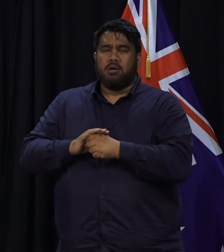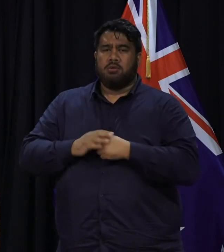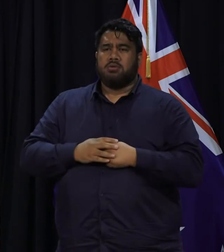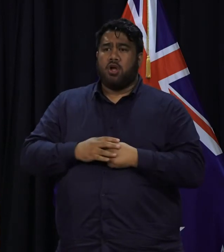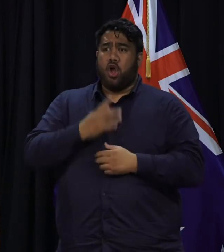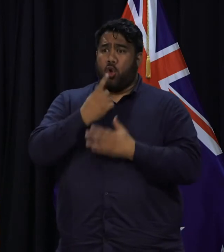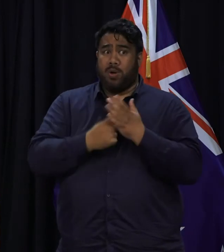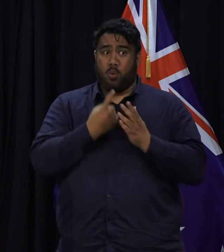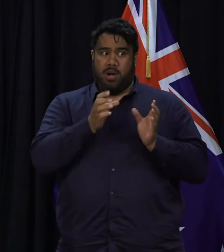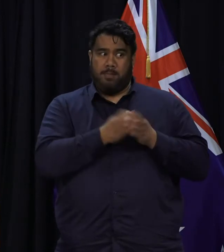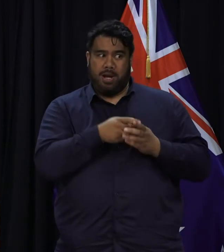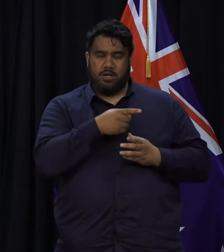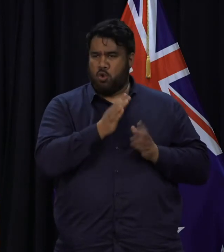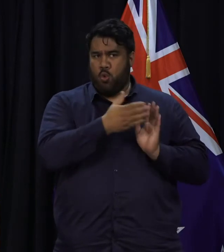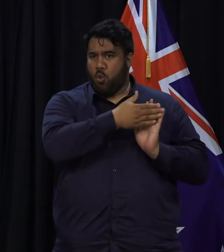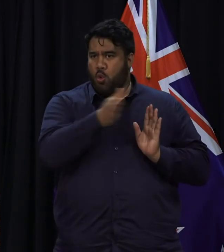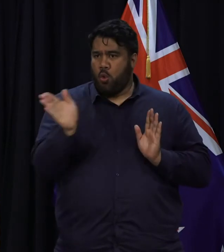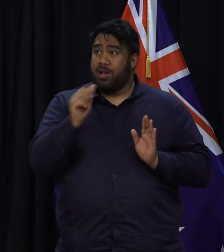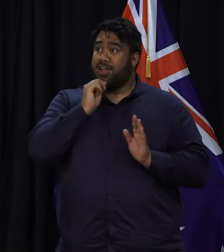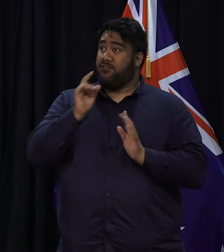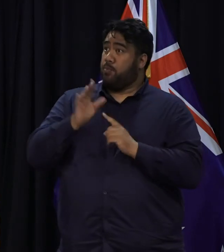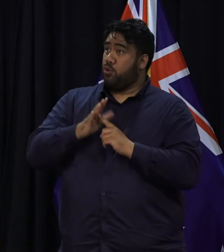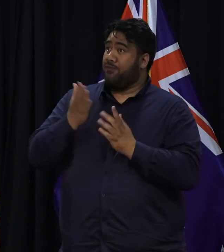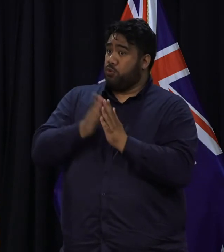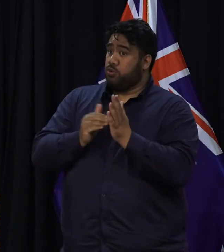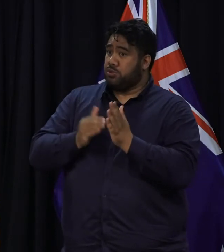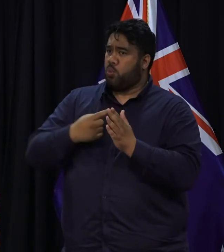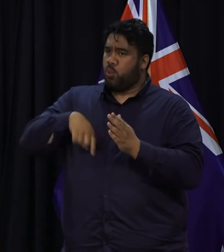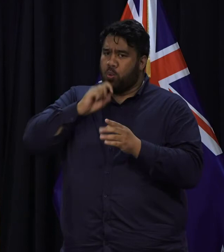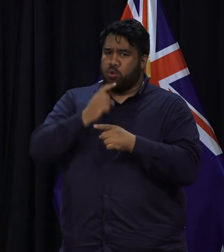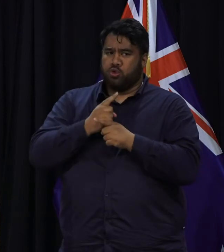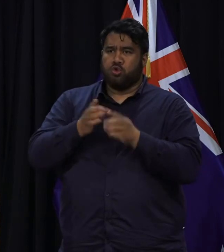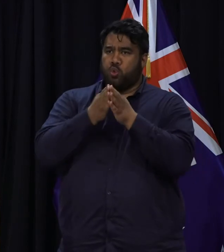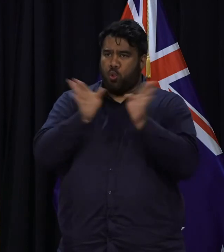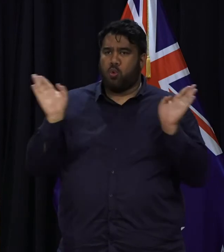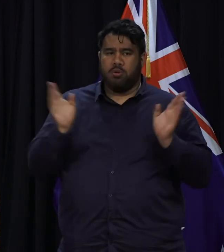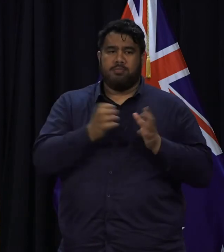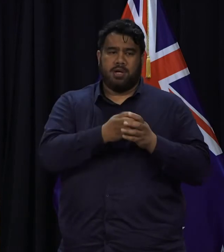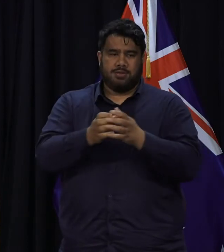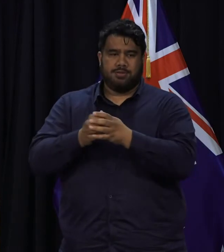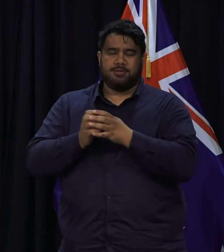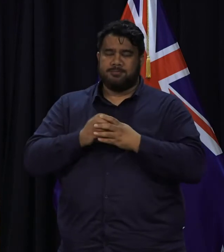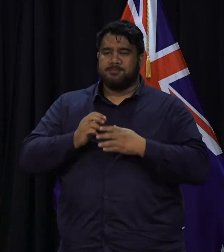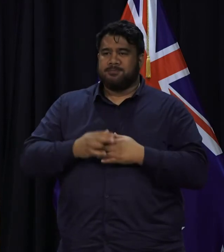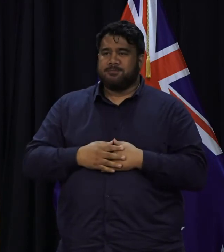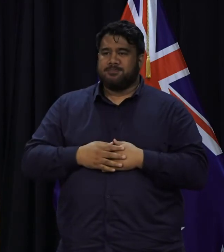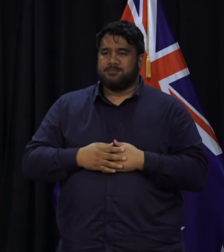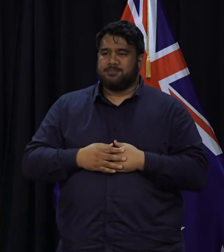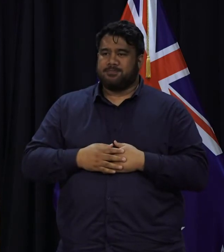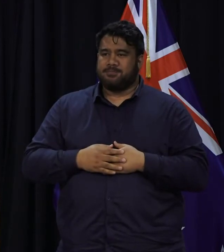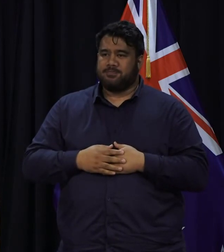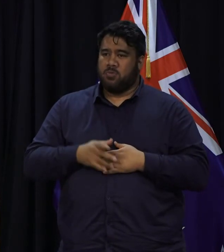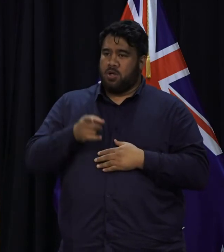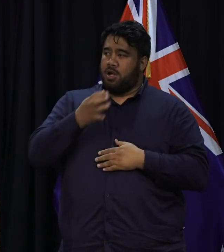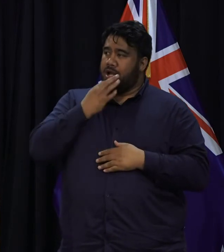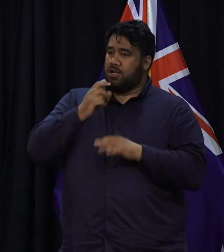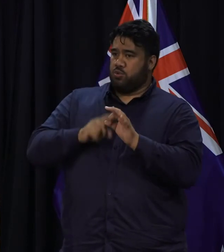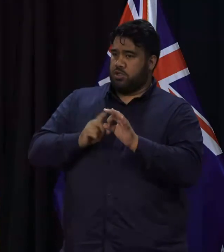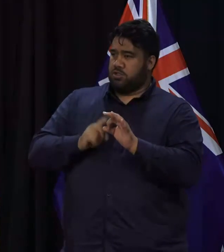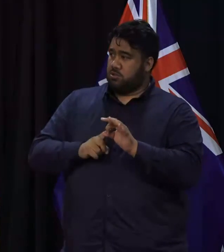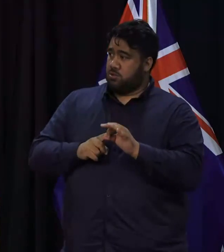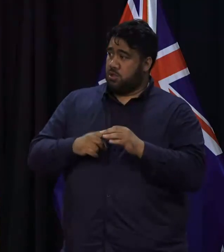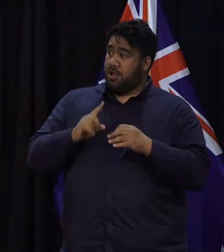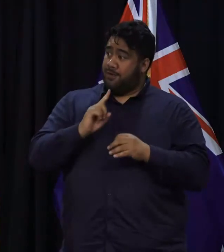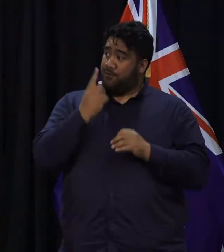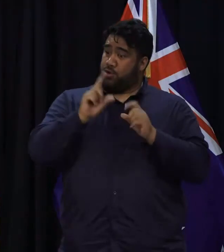one party. If it's important enough to New Zealand, we will look to talk to other political parties. How would you sum up the mood of the first